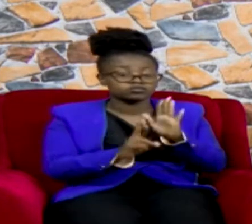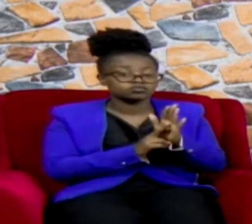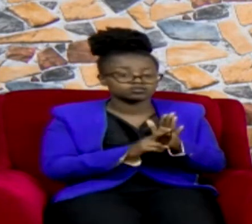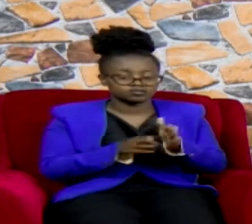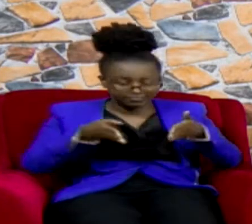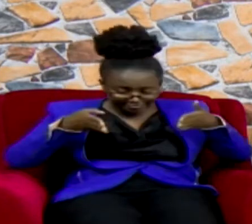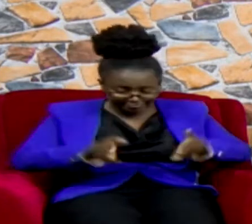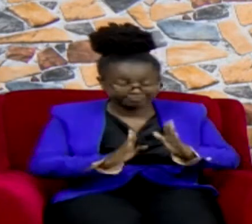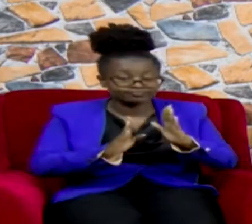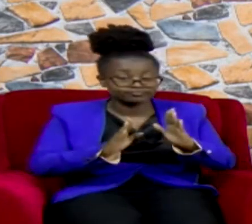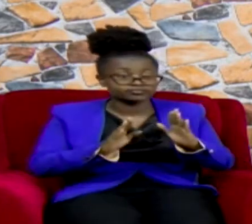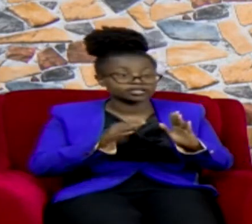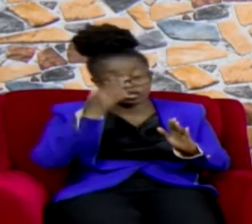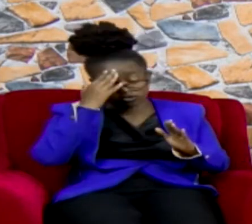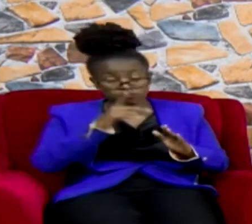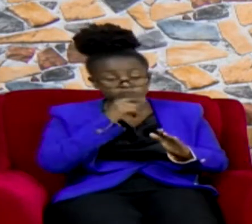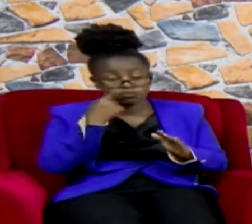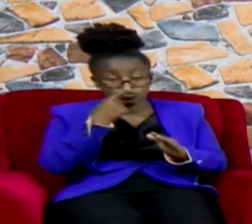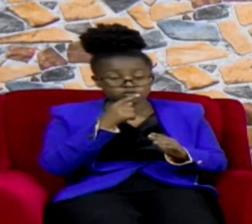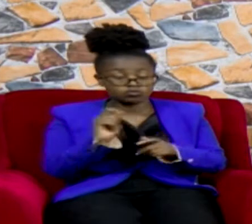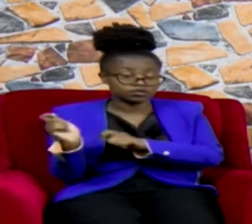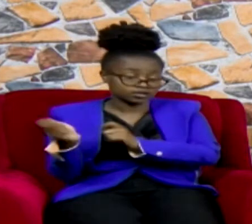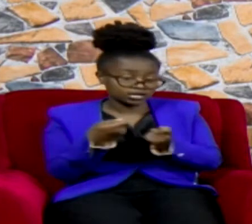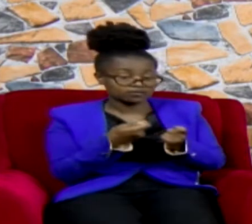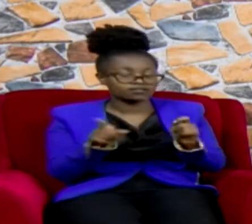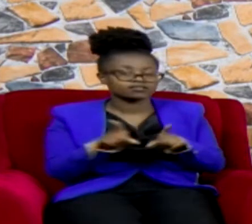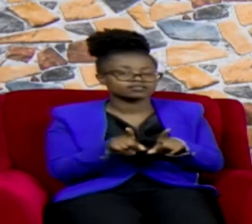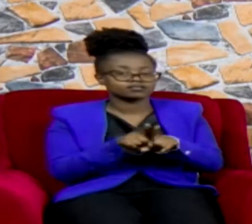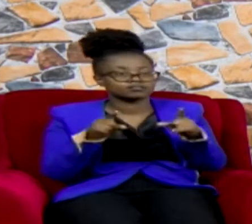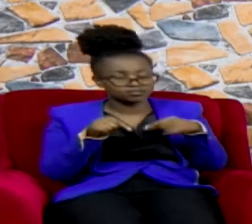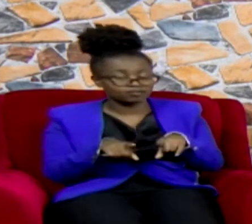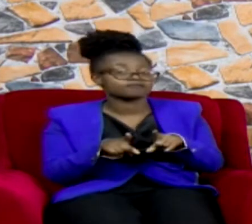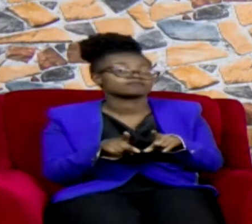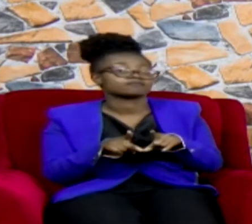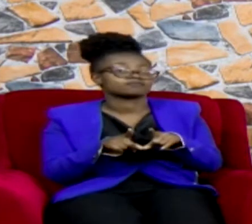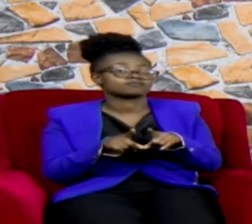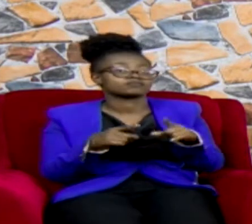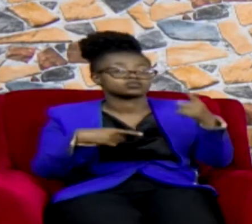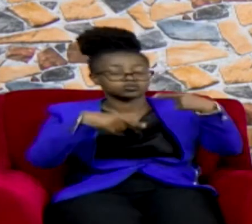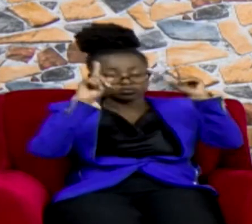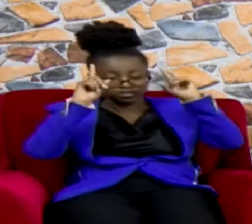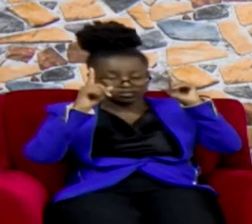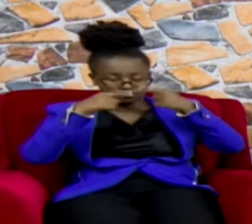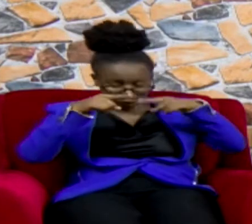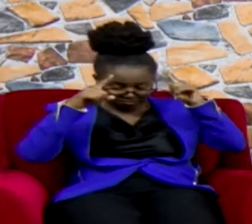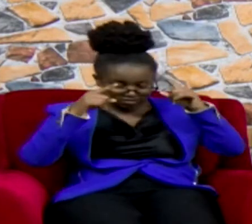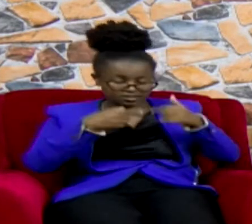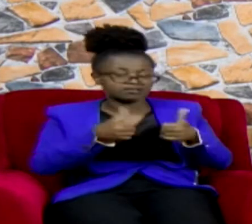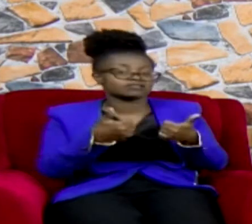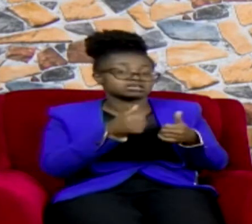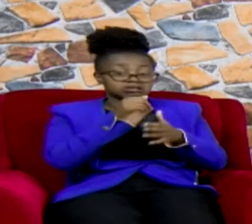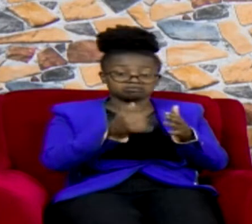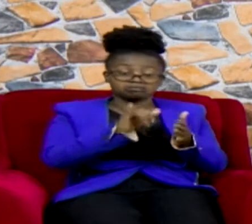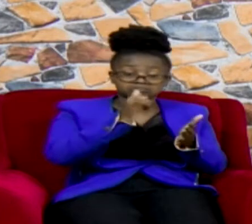here, get there. I know a boy who is very good in golf, because golf is a solo game. You win, solo. Solo. You lose.